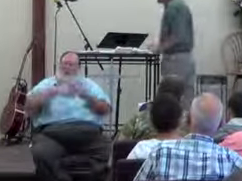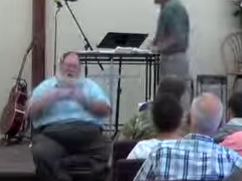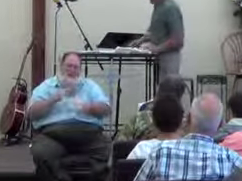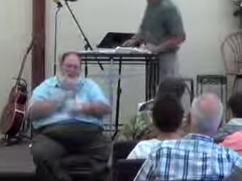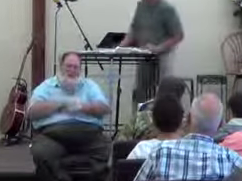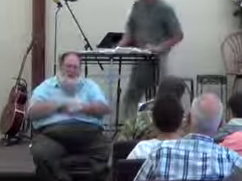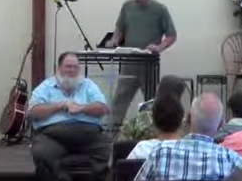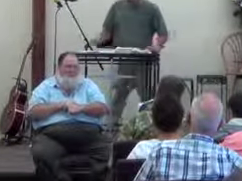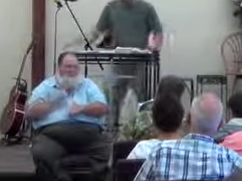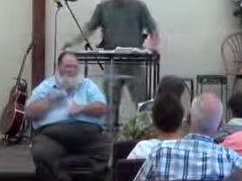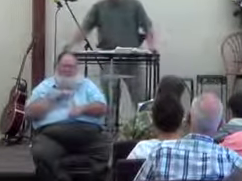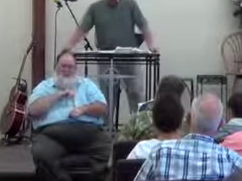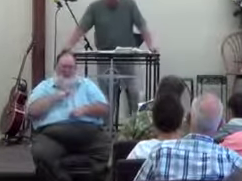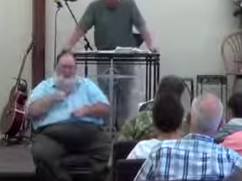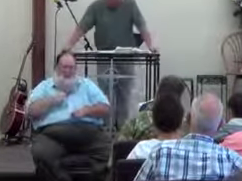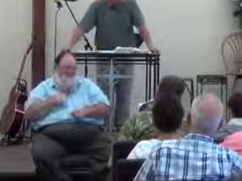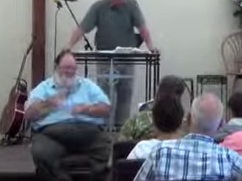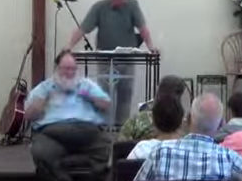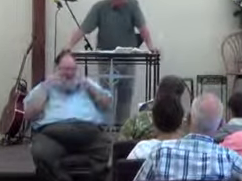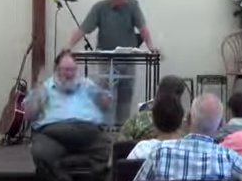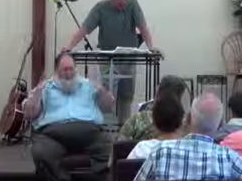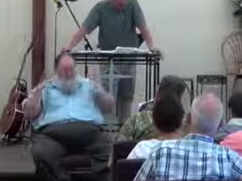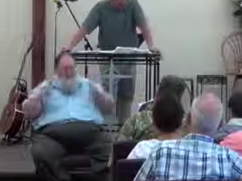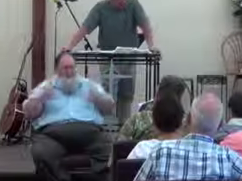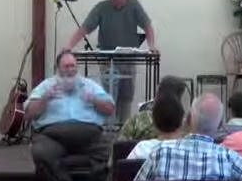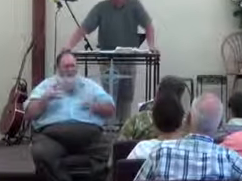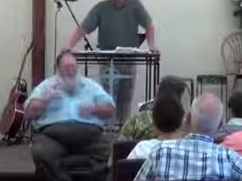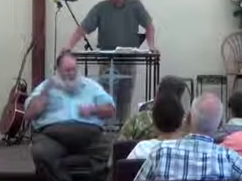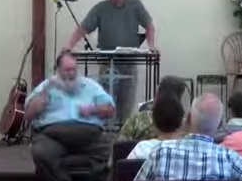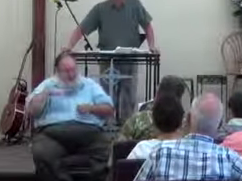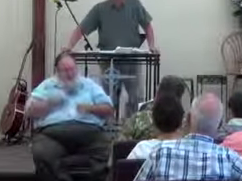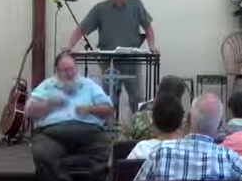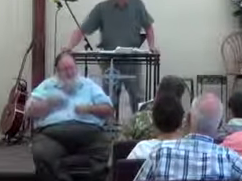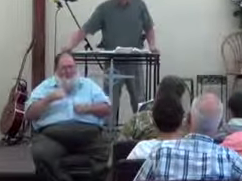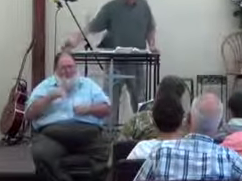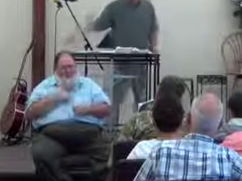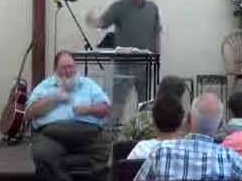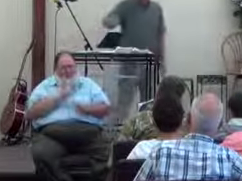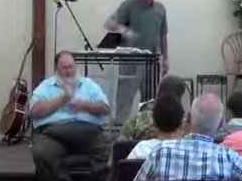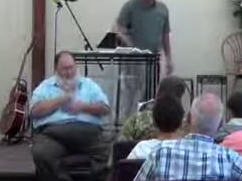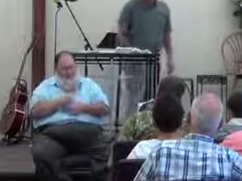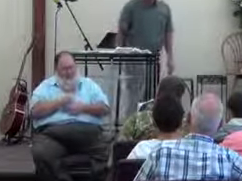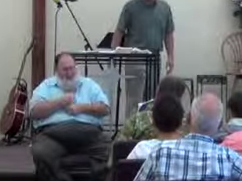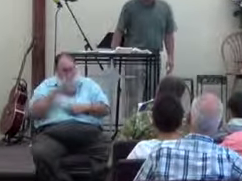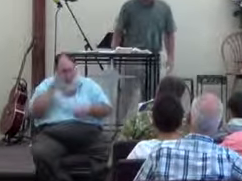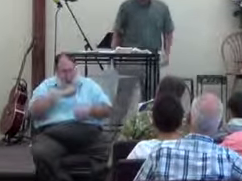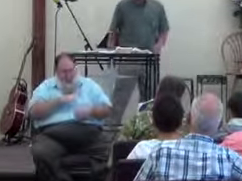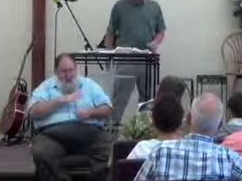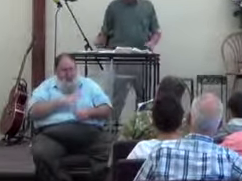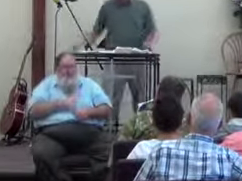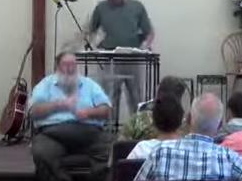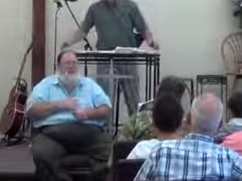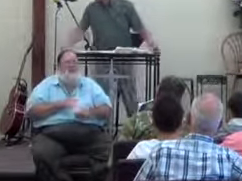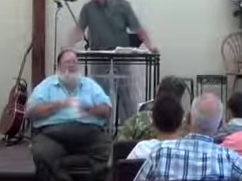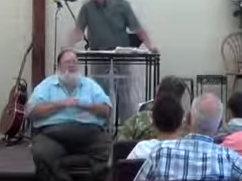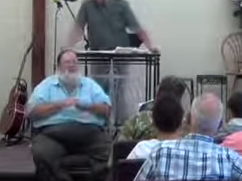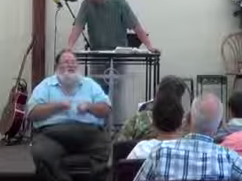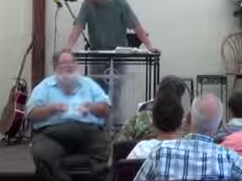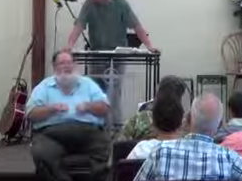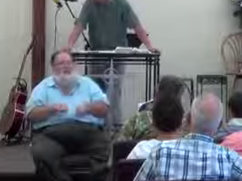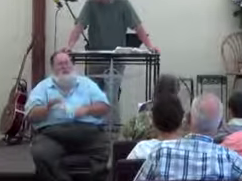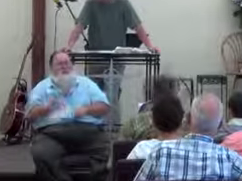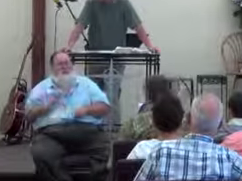to get caught in the, I'm the self-made man. I was reading about Nebuchadnezzar, the king of Babylon, and these are very familiar stories, but he started